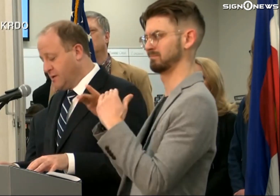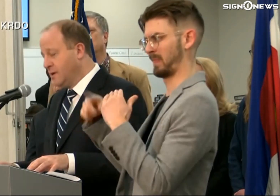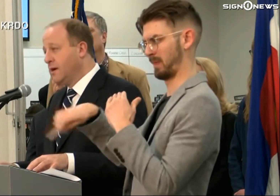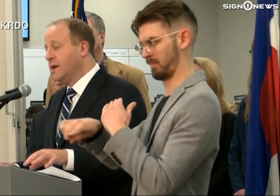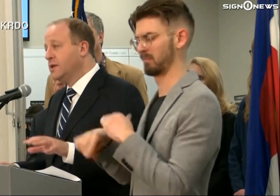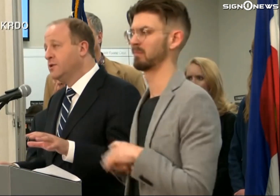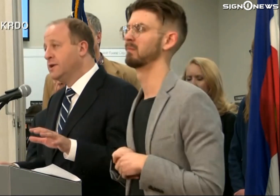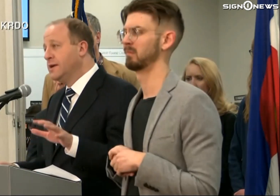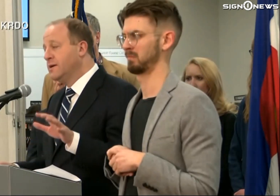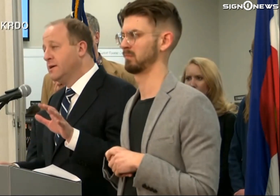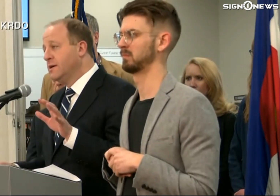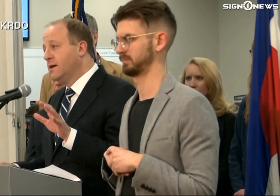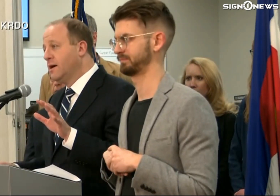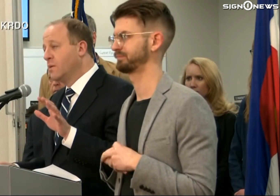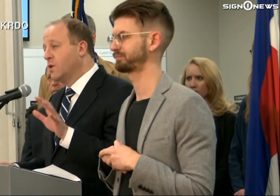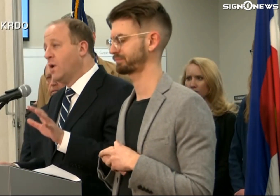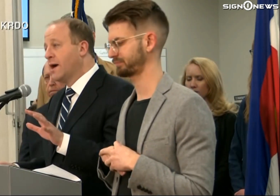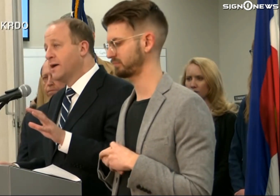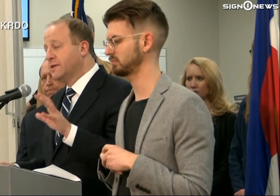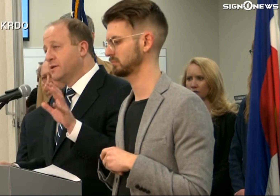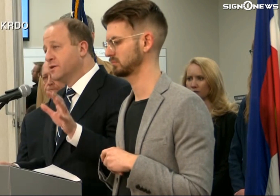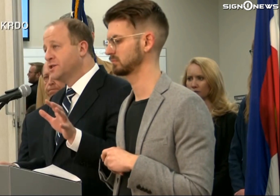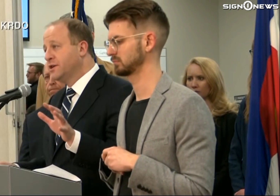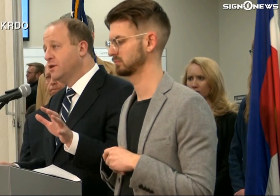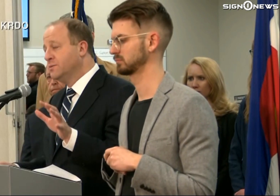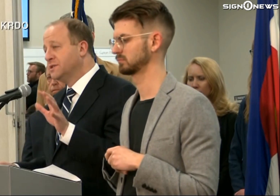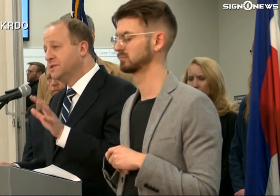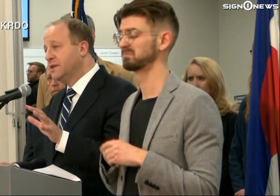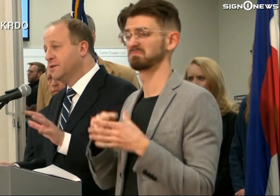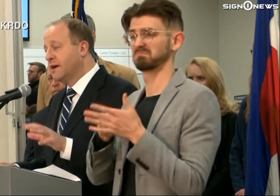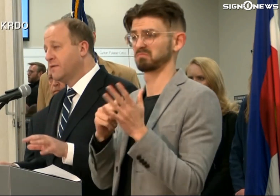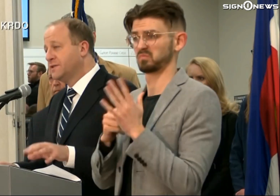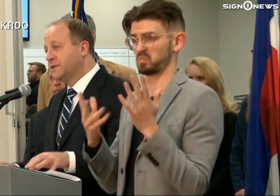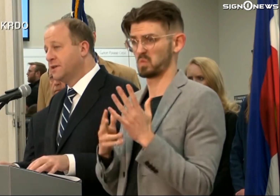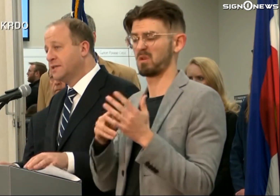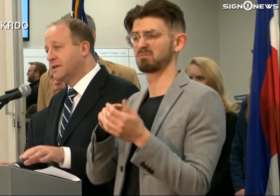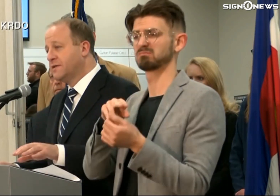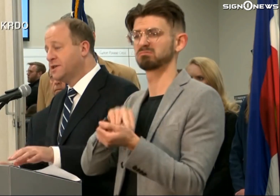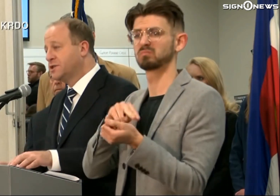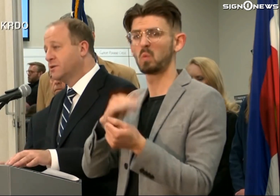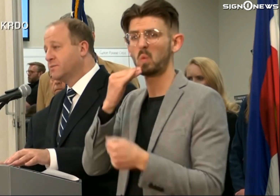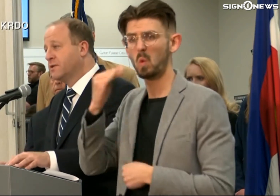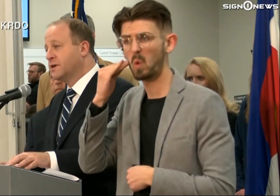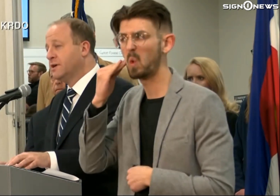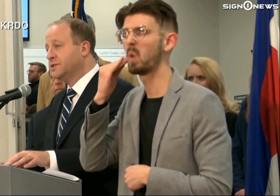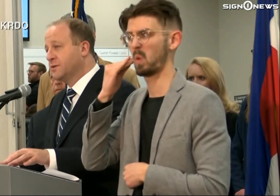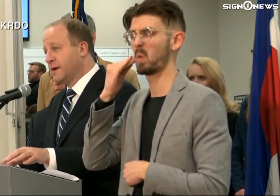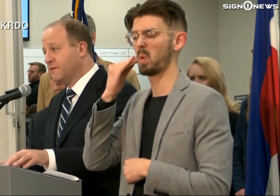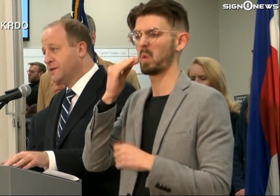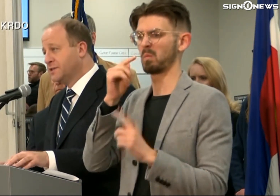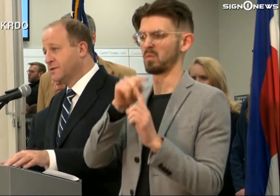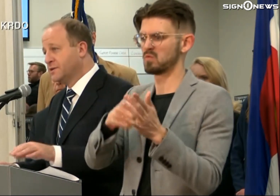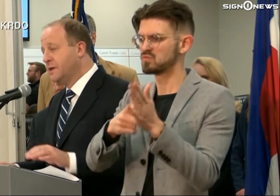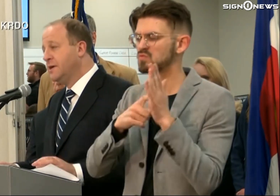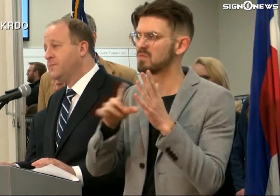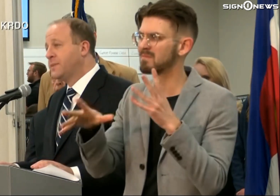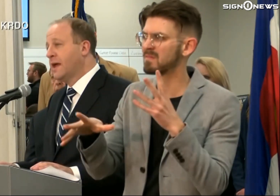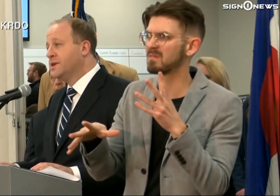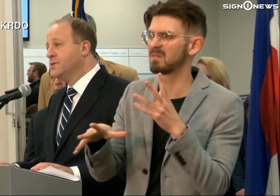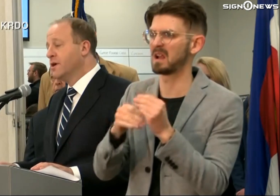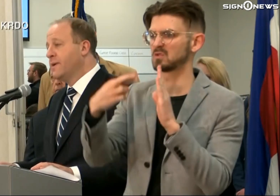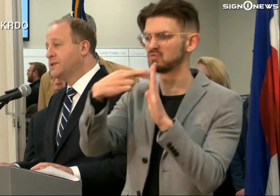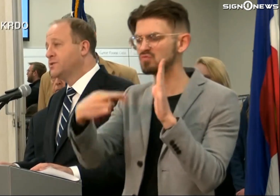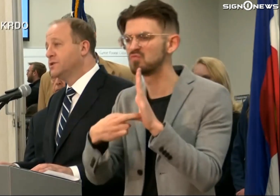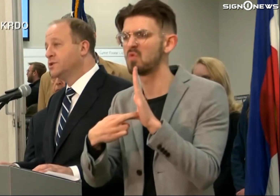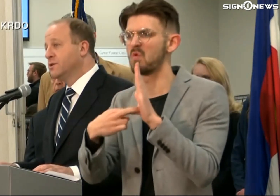actions, including requiring the nursing homes and senior care facilities to have additional protocols around visitors,